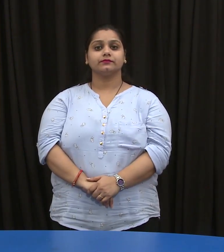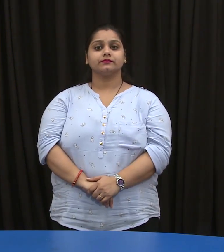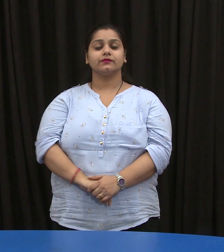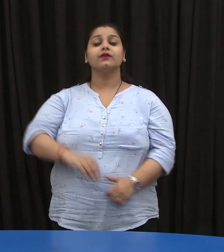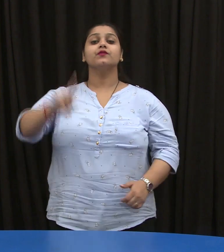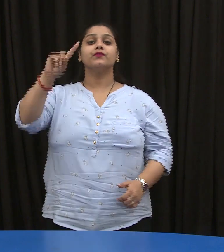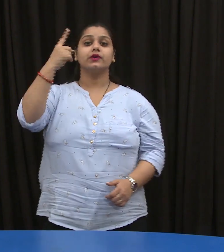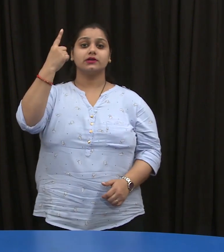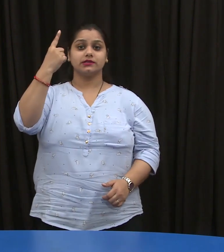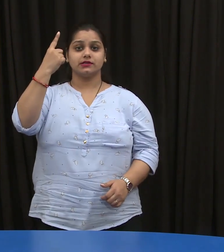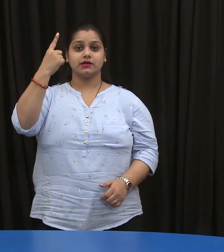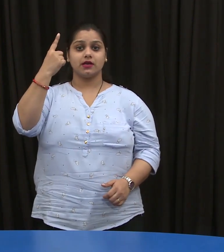First, Index